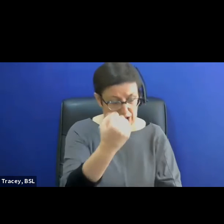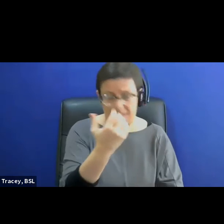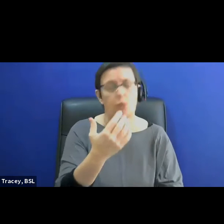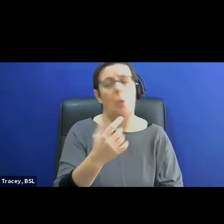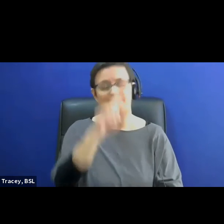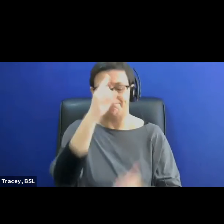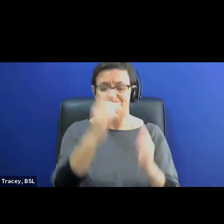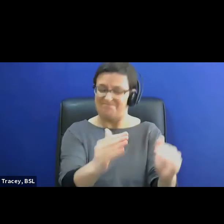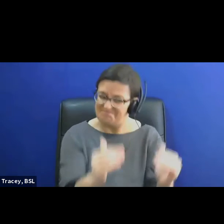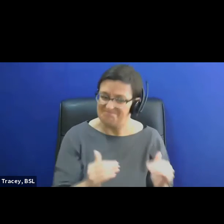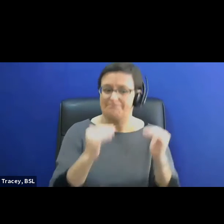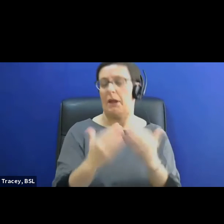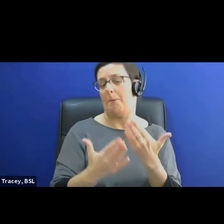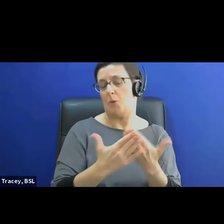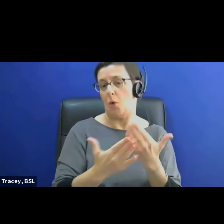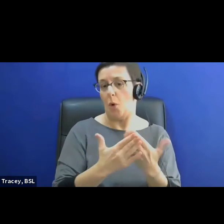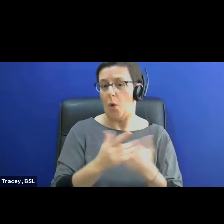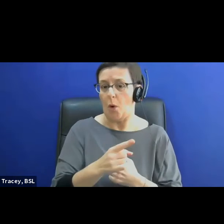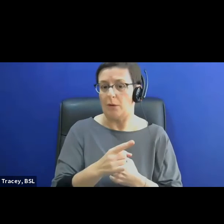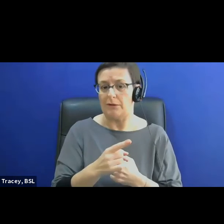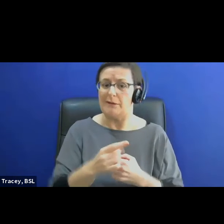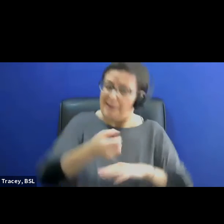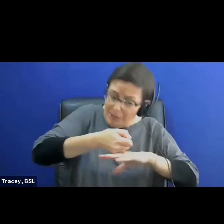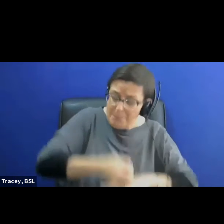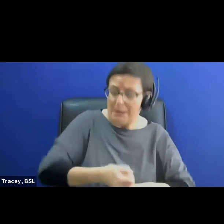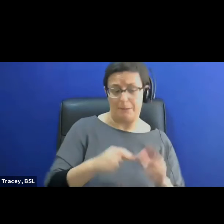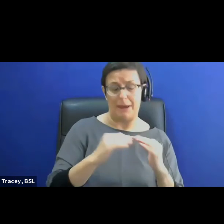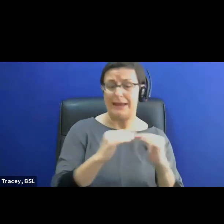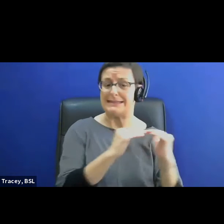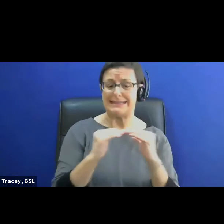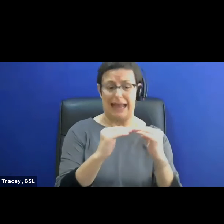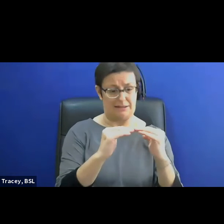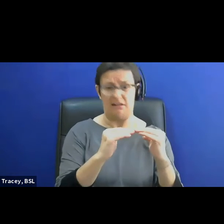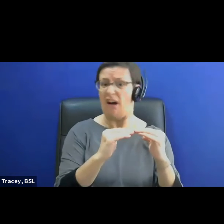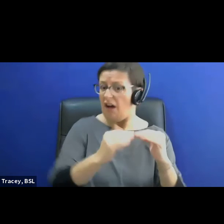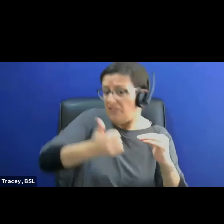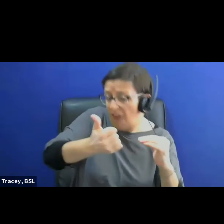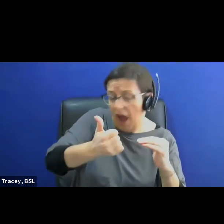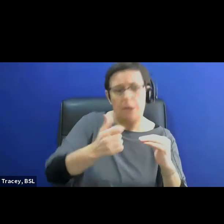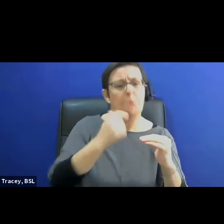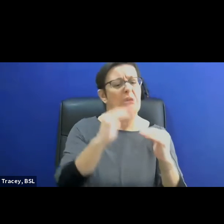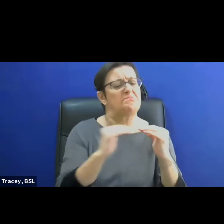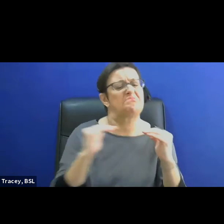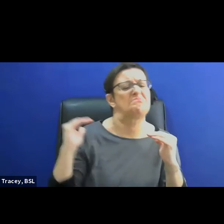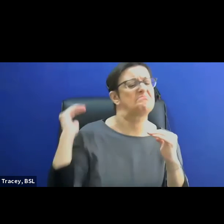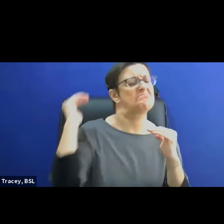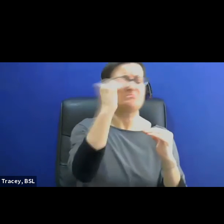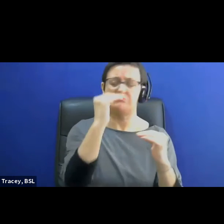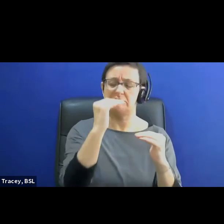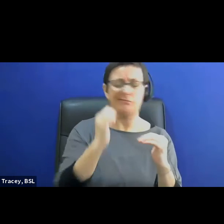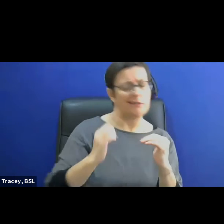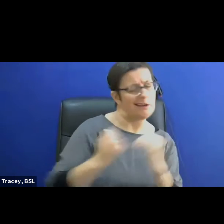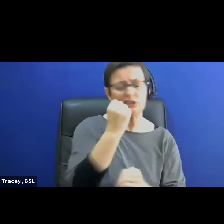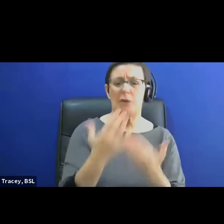to my mind, it's about the minimum standards are there, but they're not good enough. It's having realistic